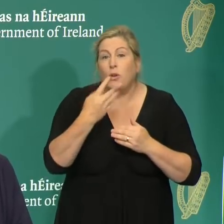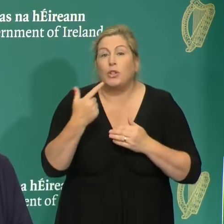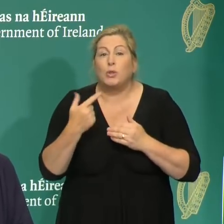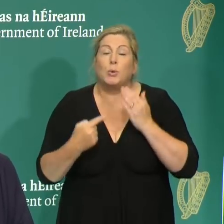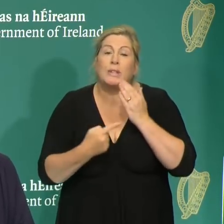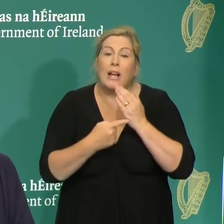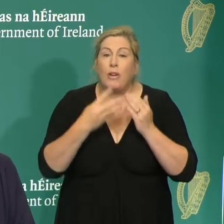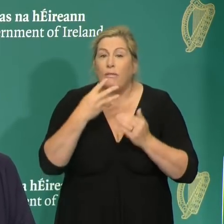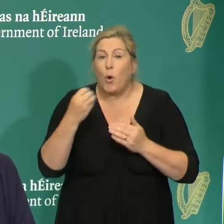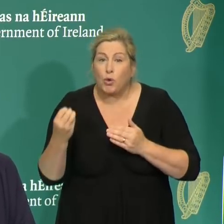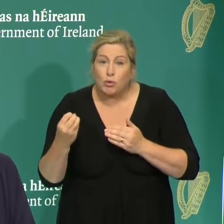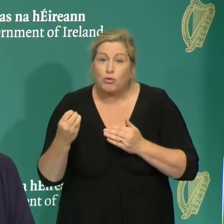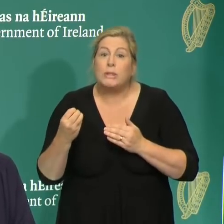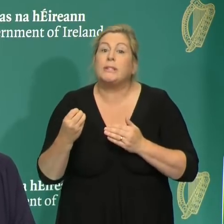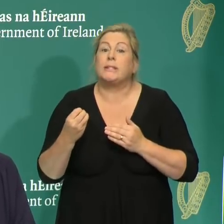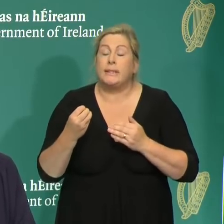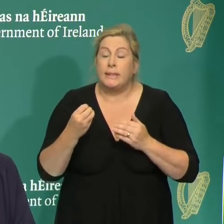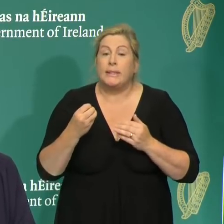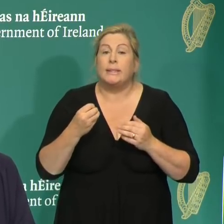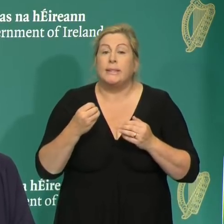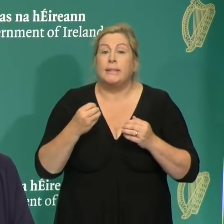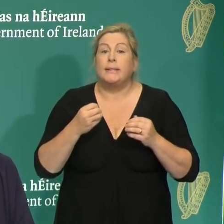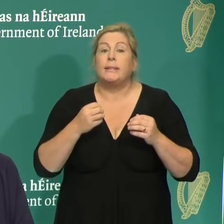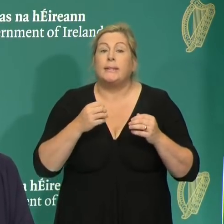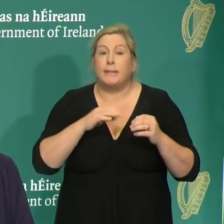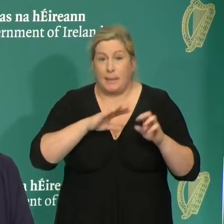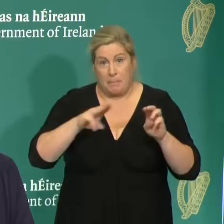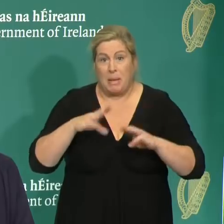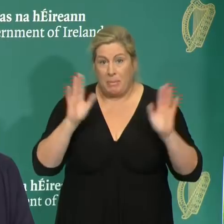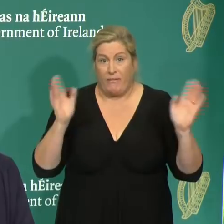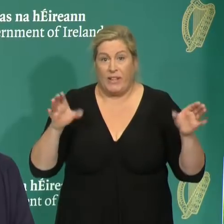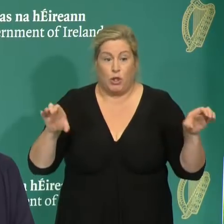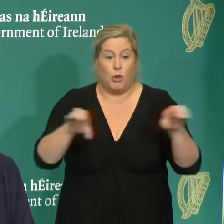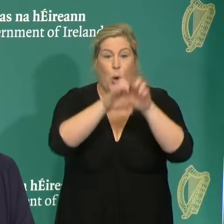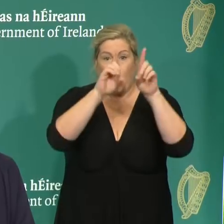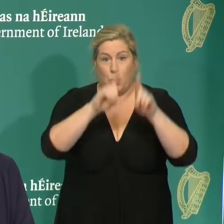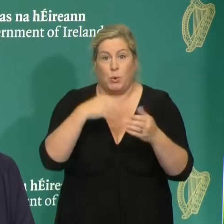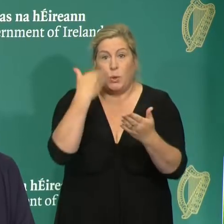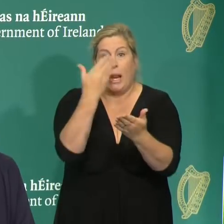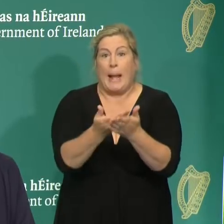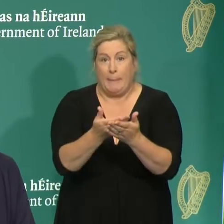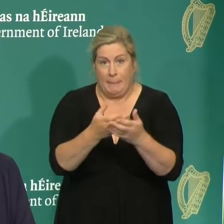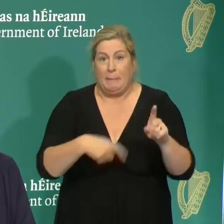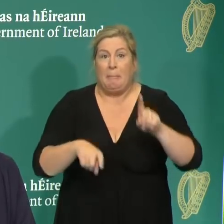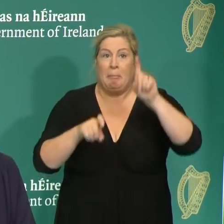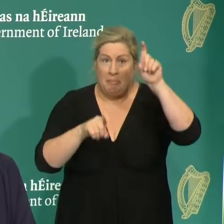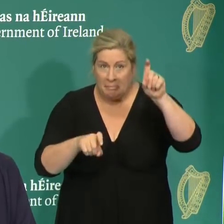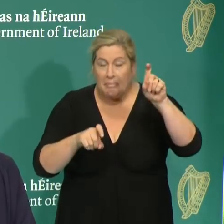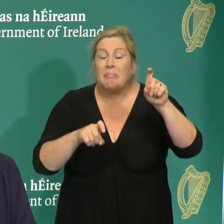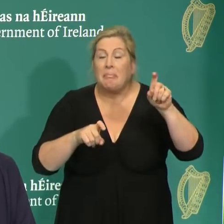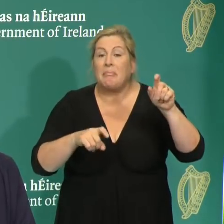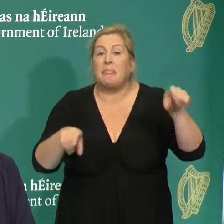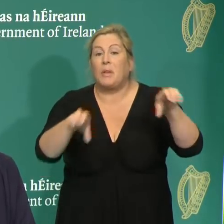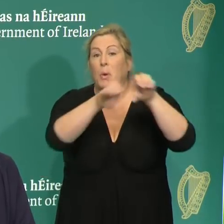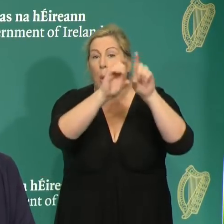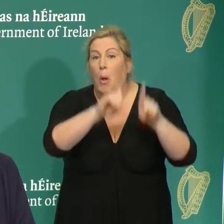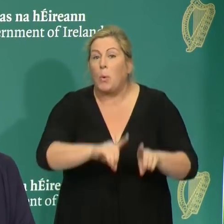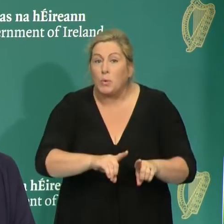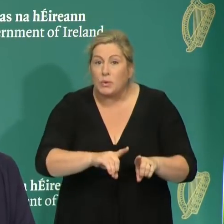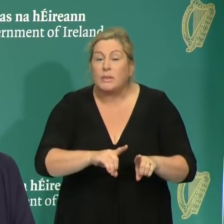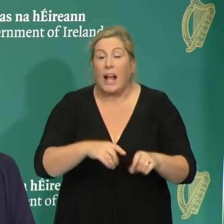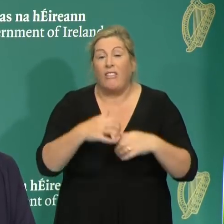242,400 have come off the pandemic unemployment payment. And of those,